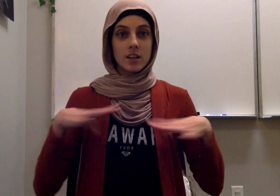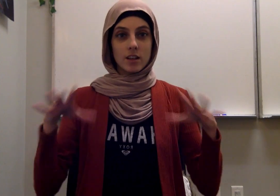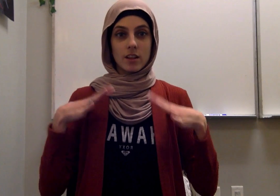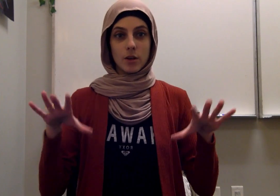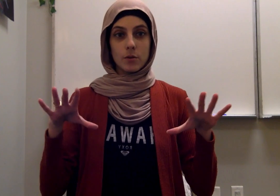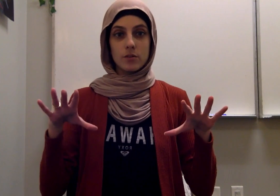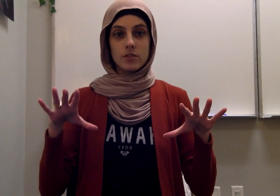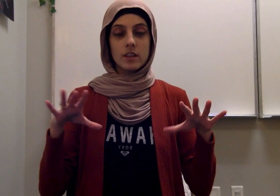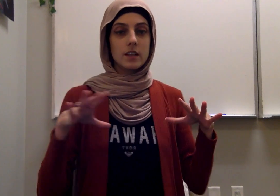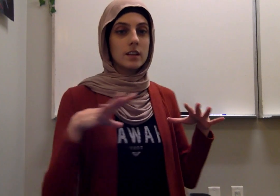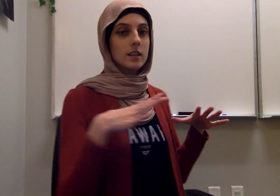Clothes.